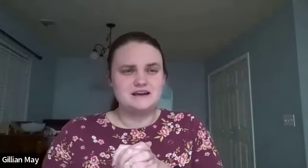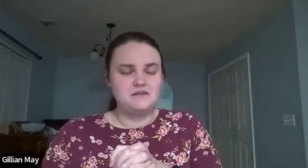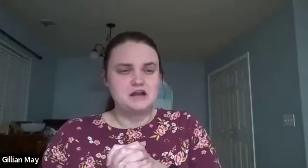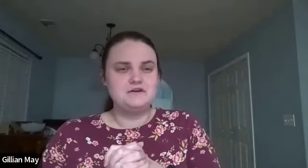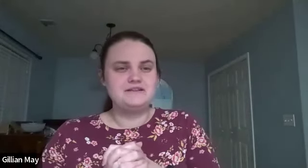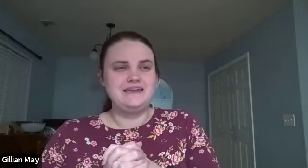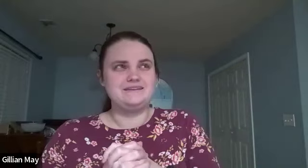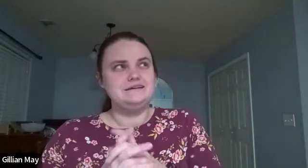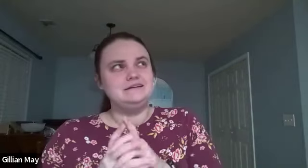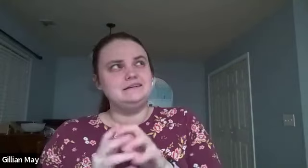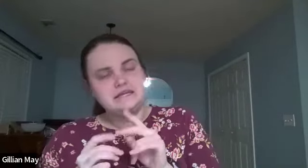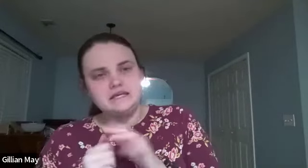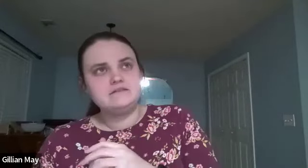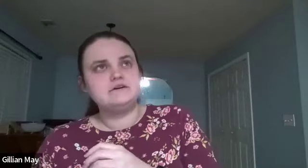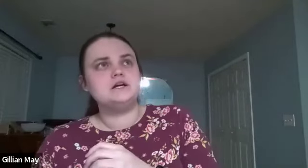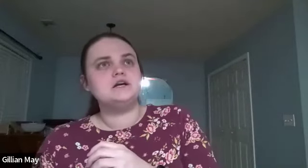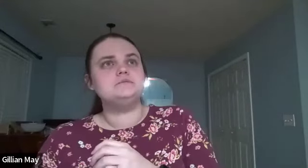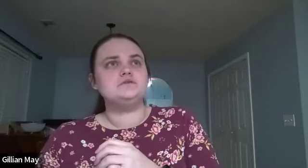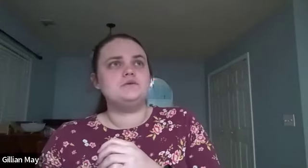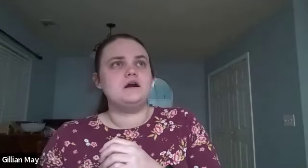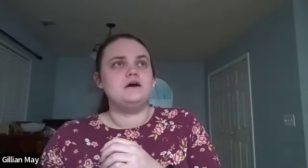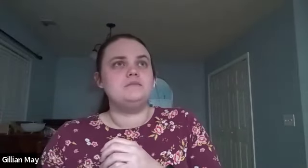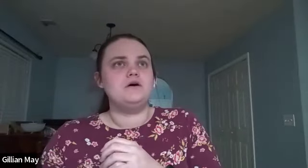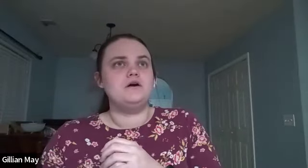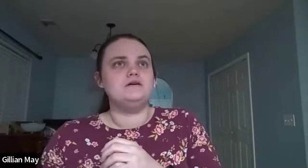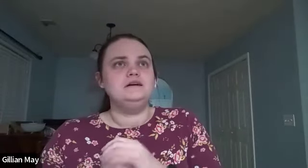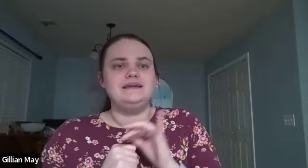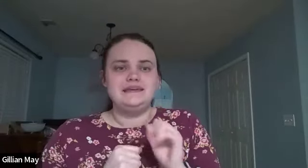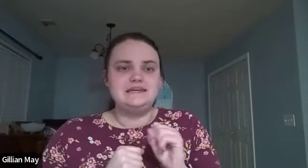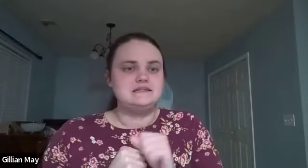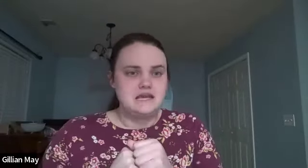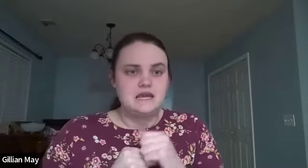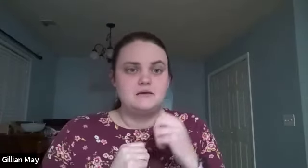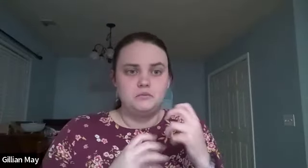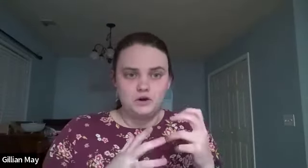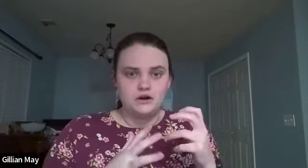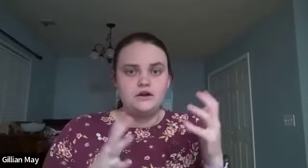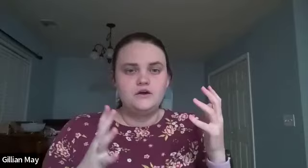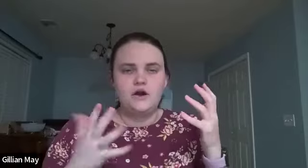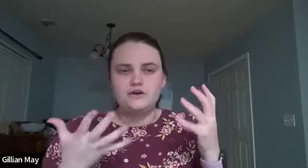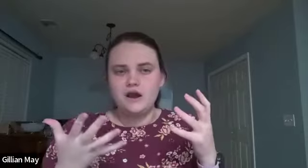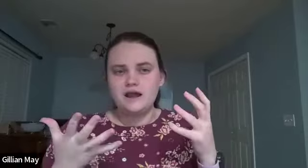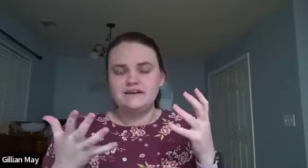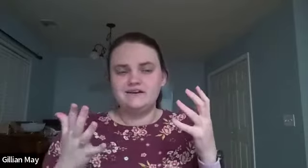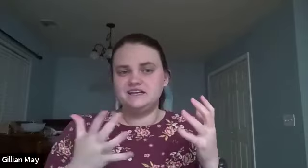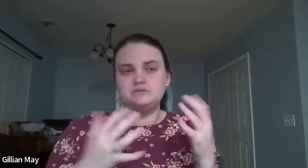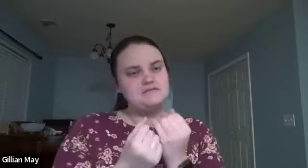a lot of our like linking verbs or are like is, am, were are not, they don't have their